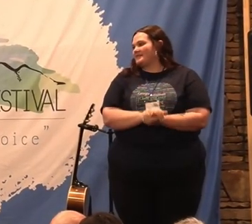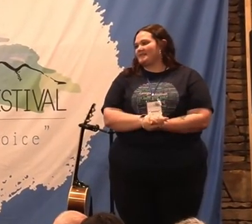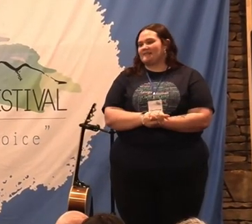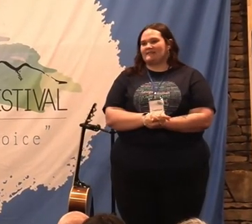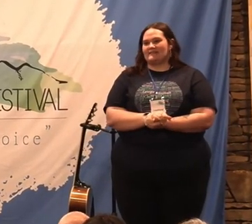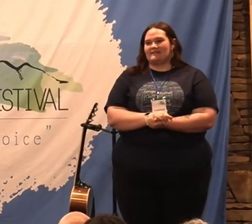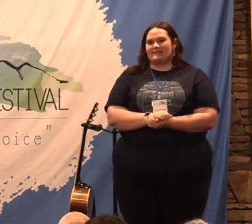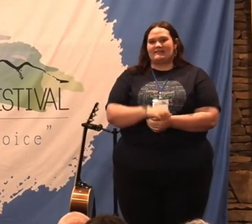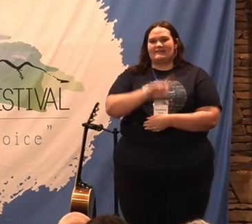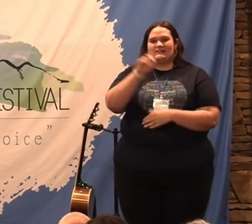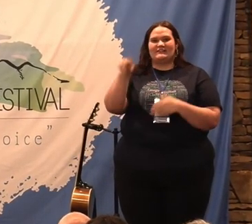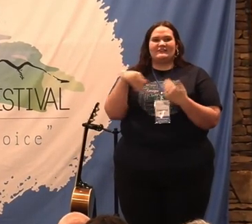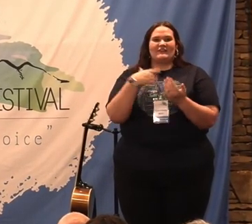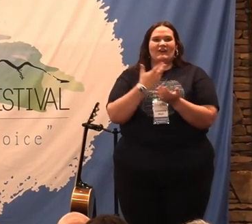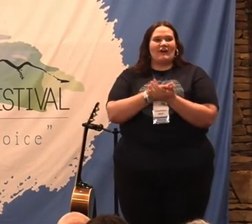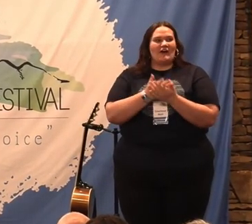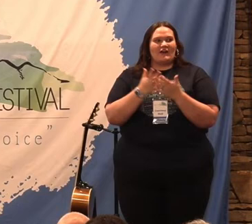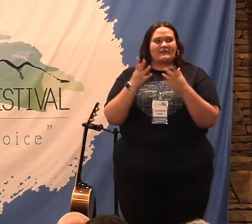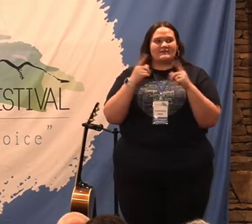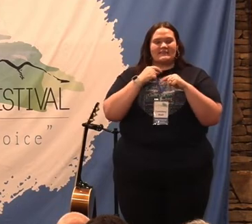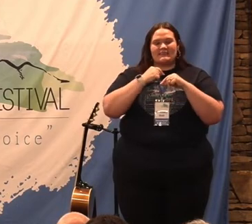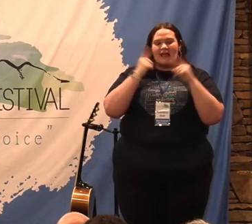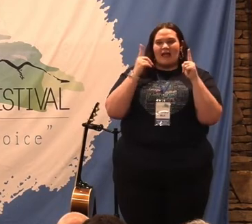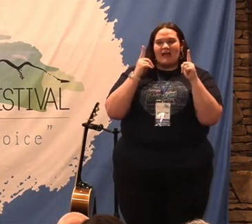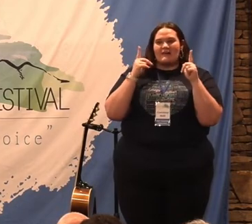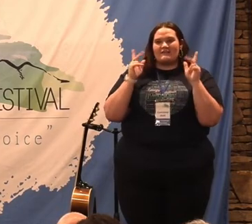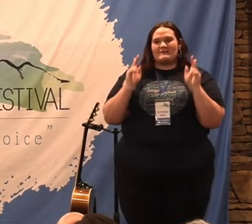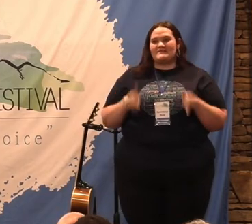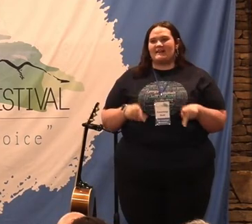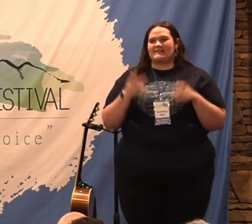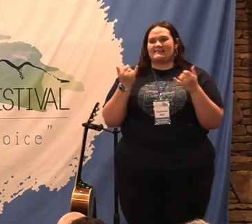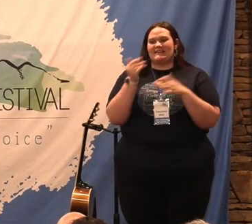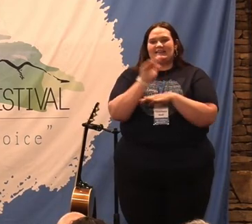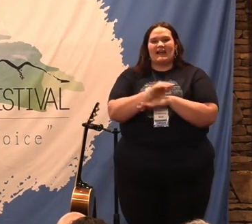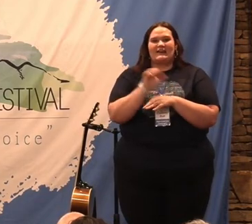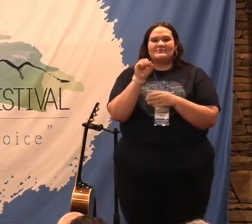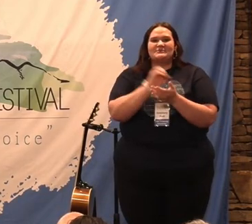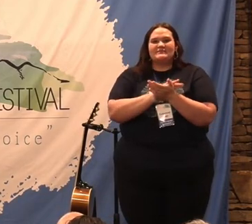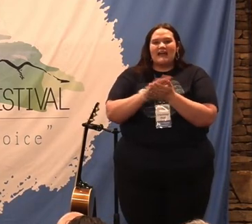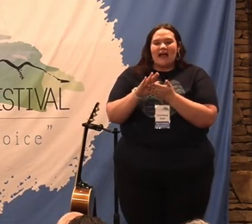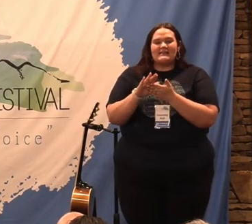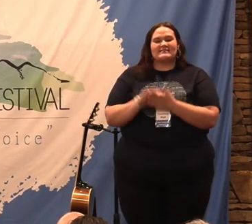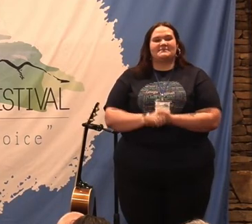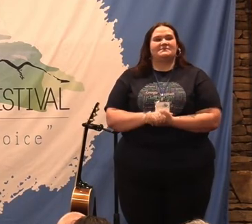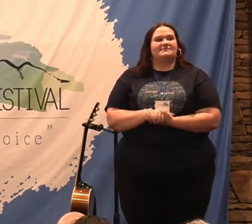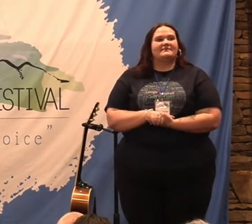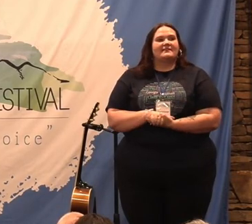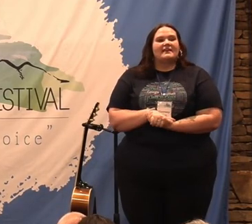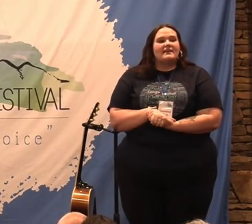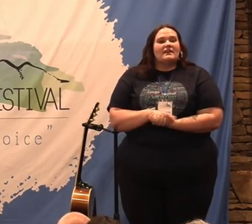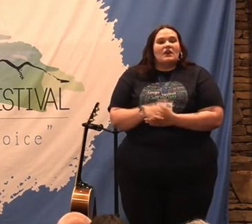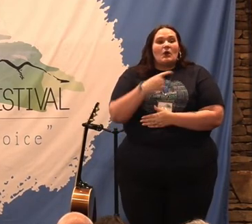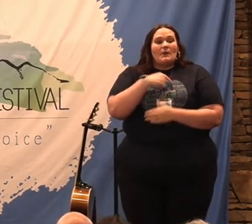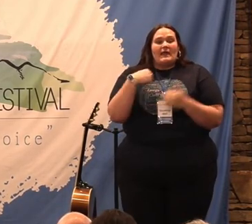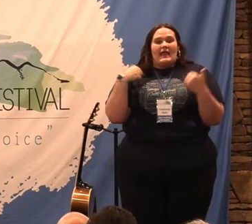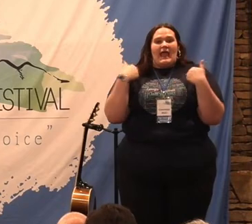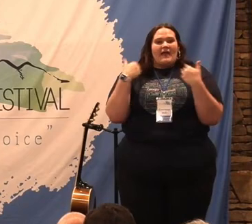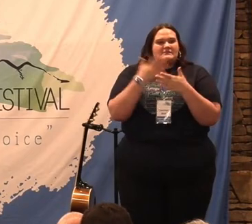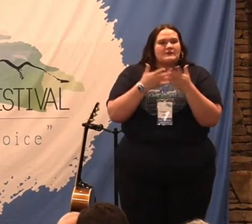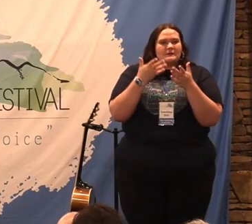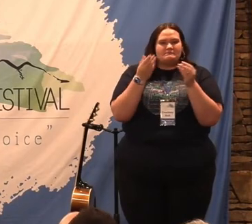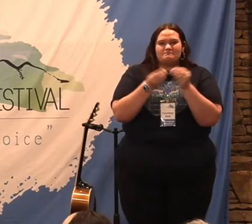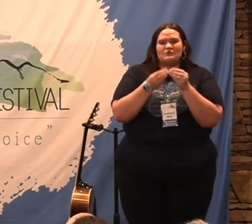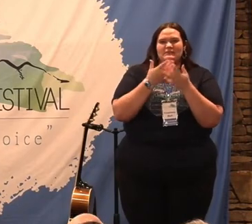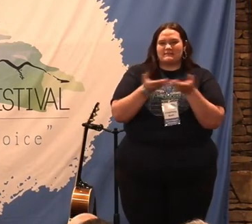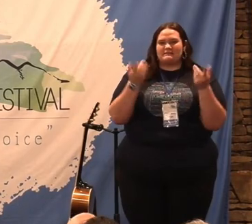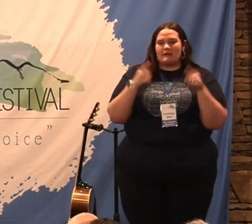Oh, you all are a lively bunch tonight. You are so nice. So nice. We got some more stuff going on, but before